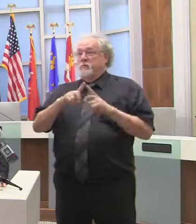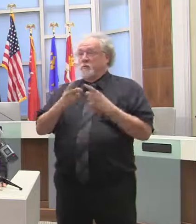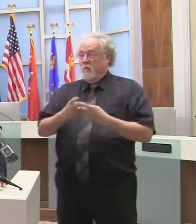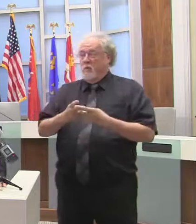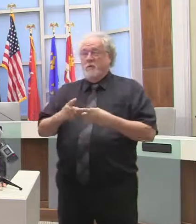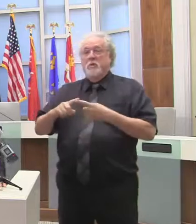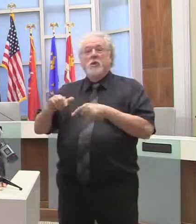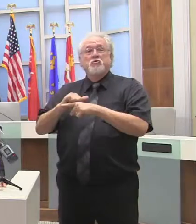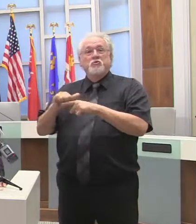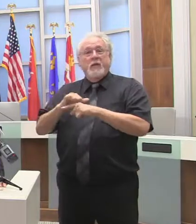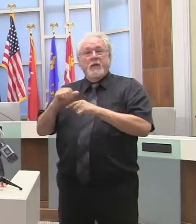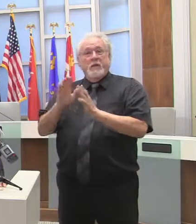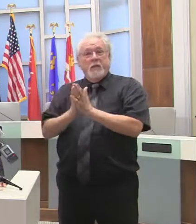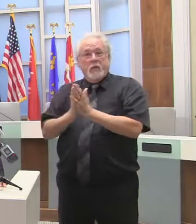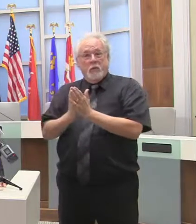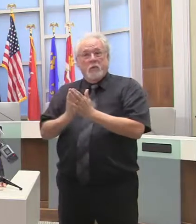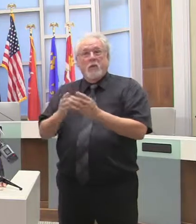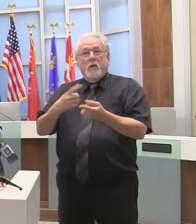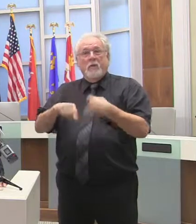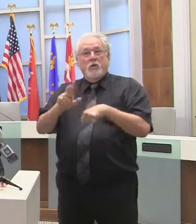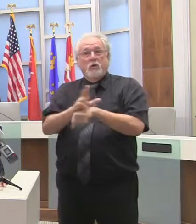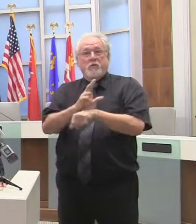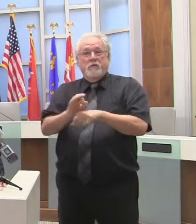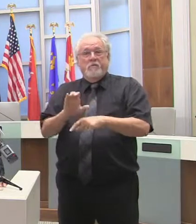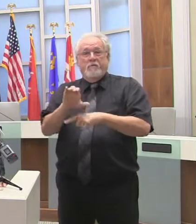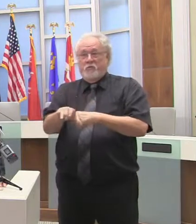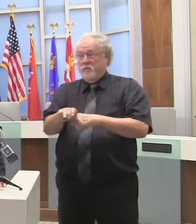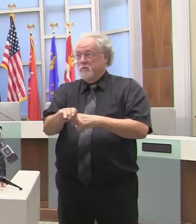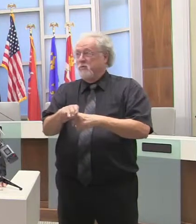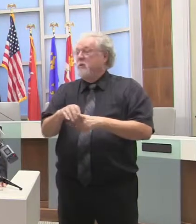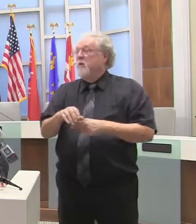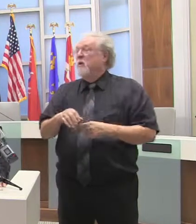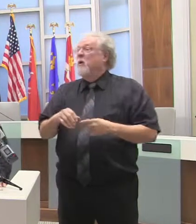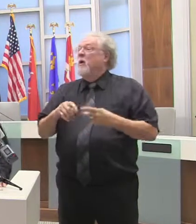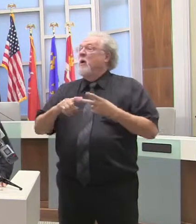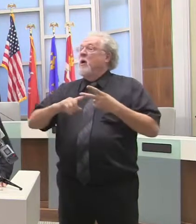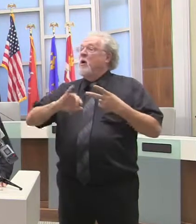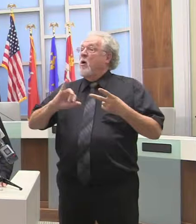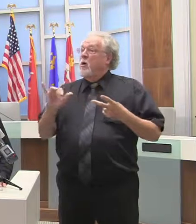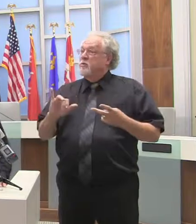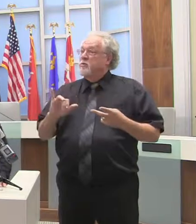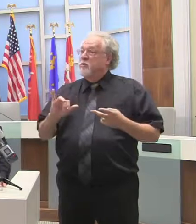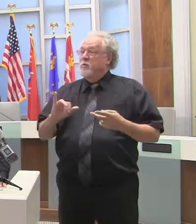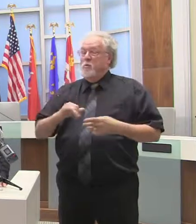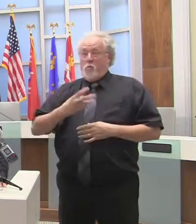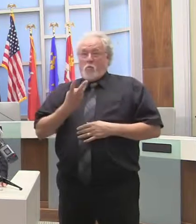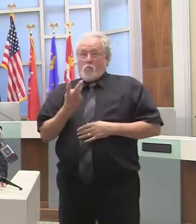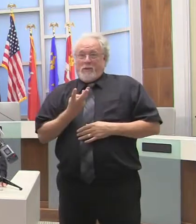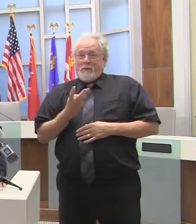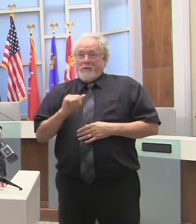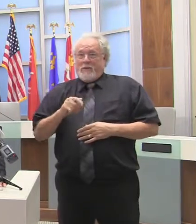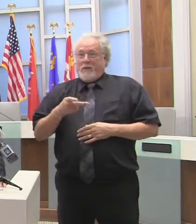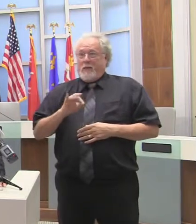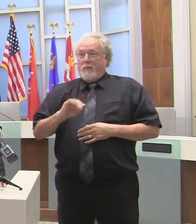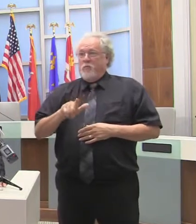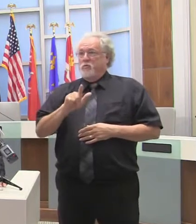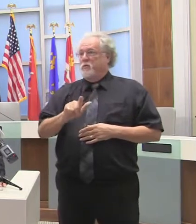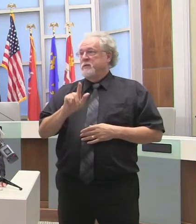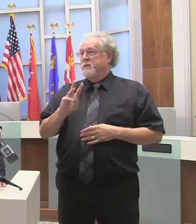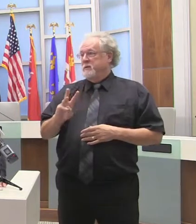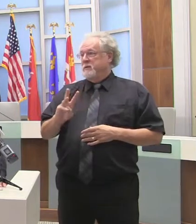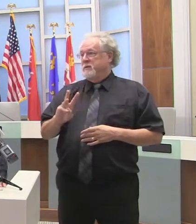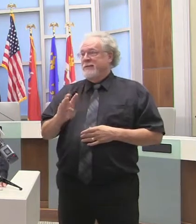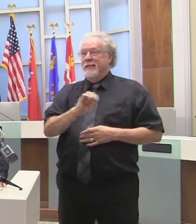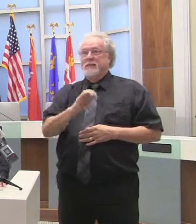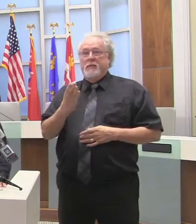policy manual surrounding use of force. In addition, on Wednesday, April 26th,